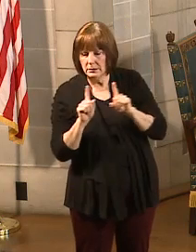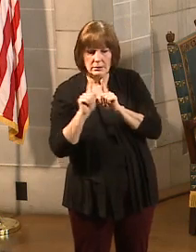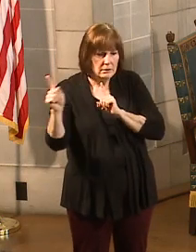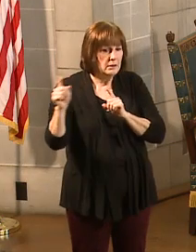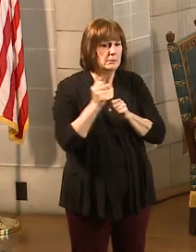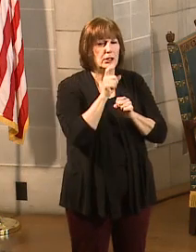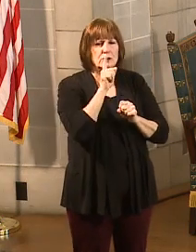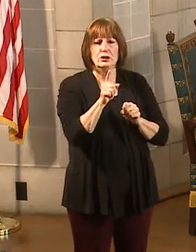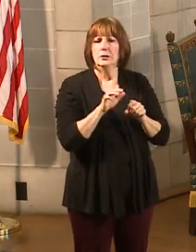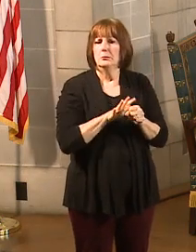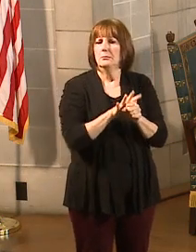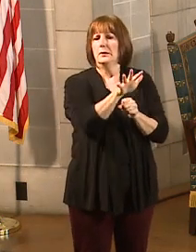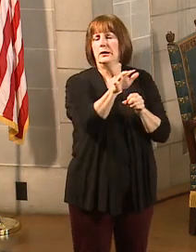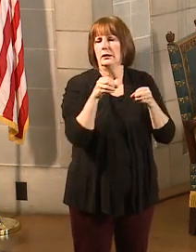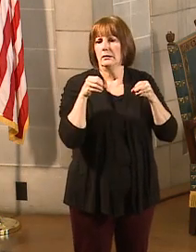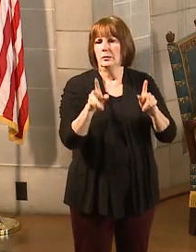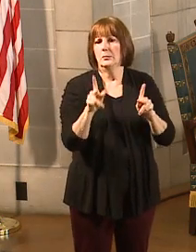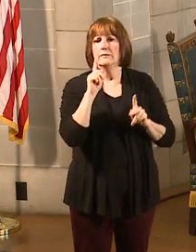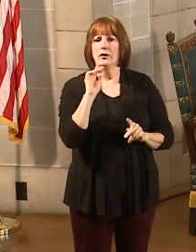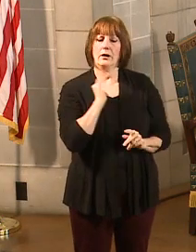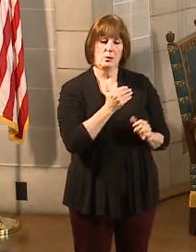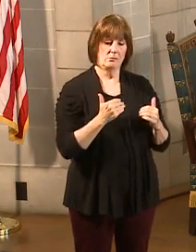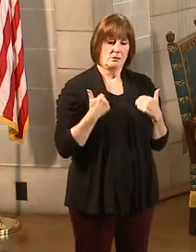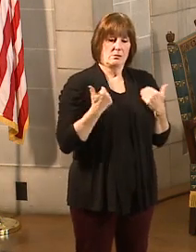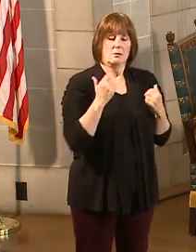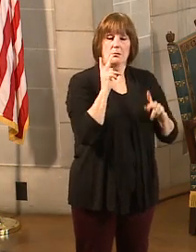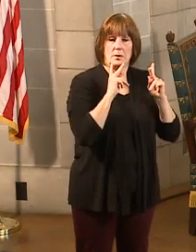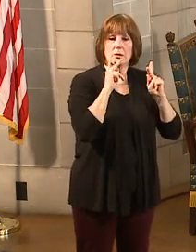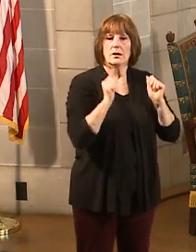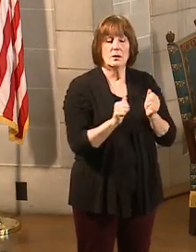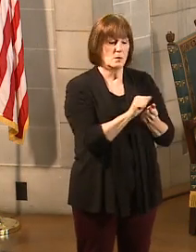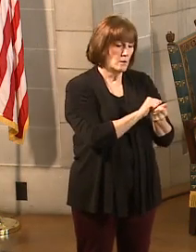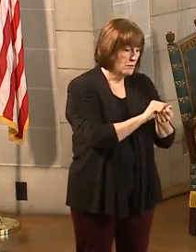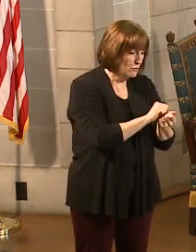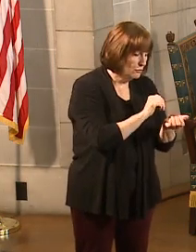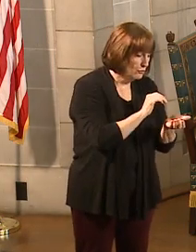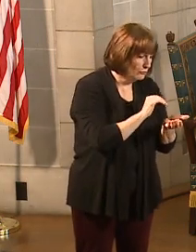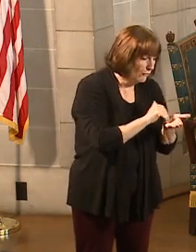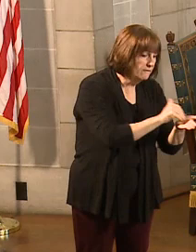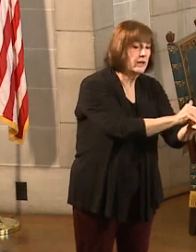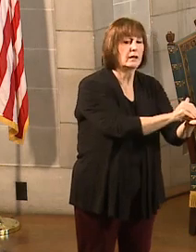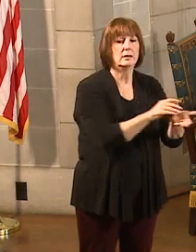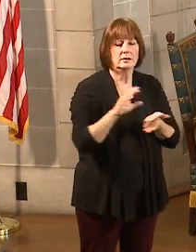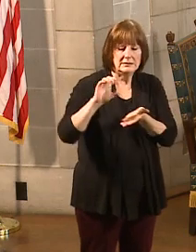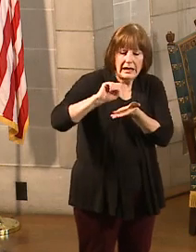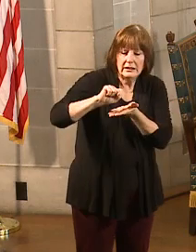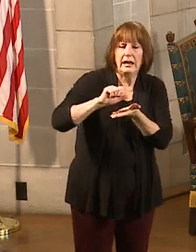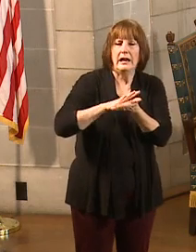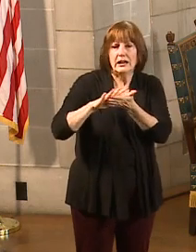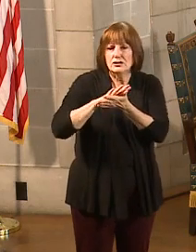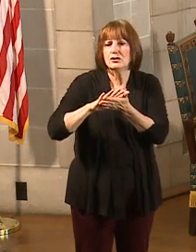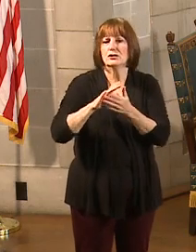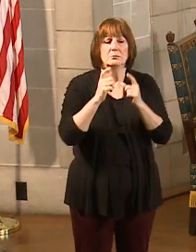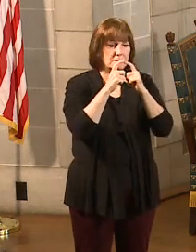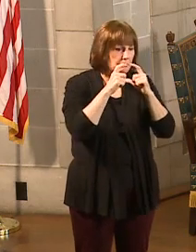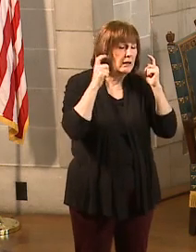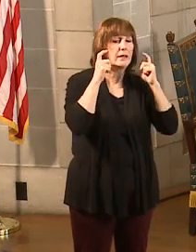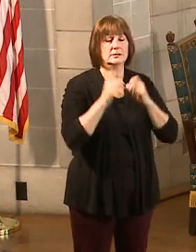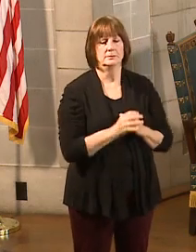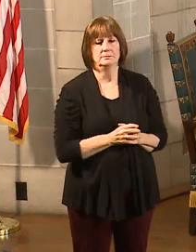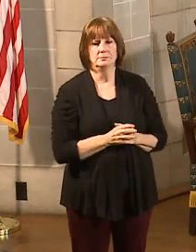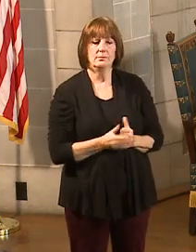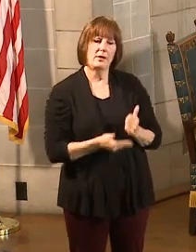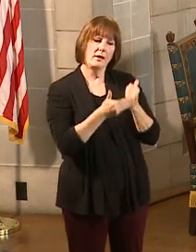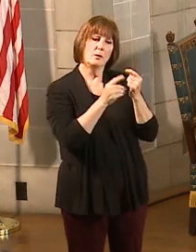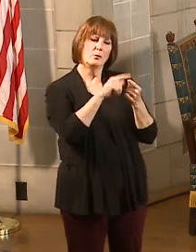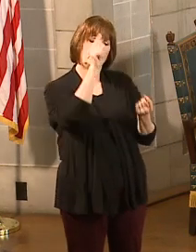making sure there's lots of opportunities for our young folks to be able to wash their hands often and have sanitizers and wear masks and all that sort of thing that will help